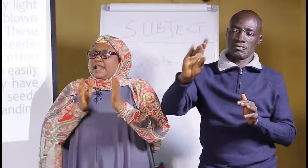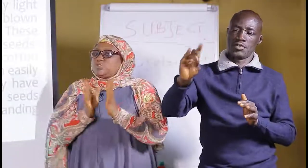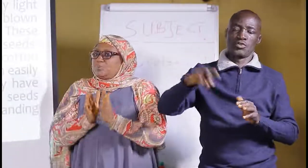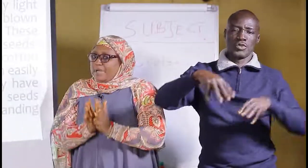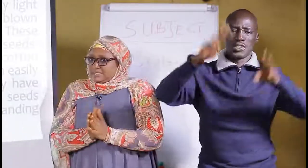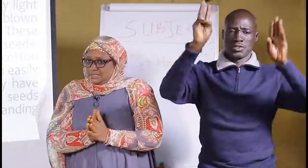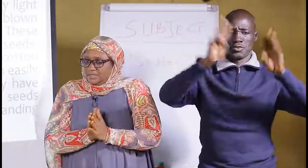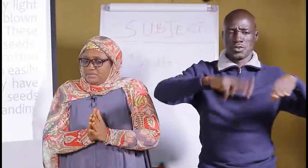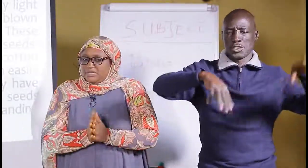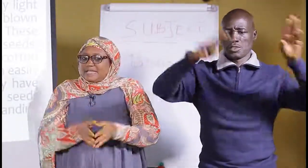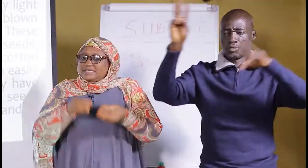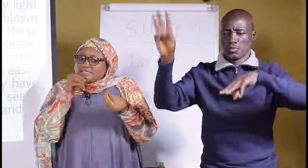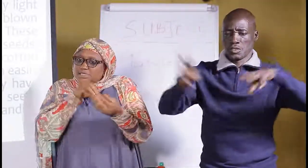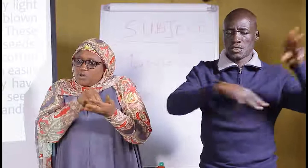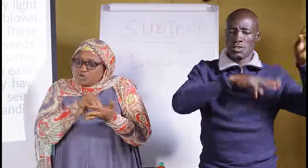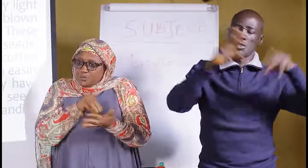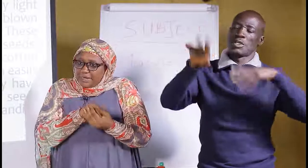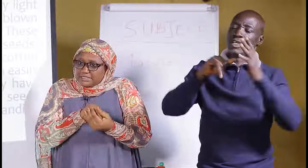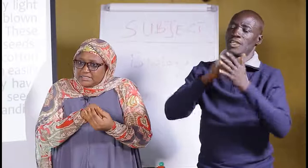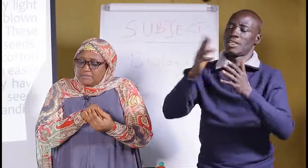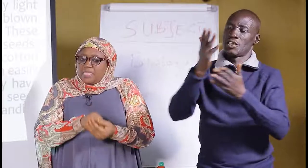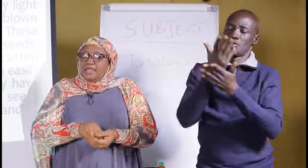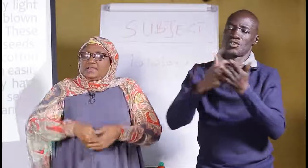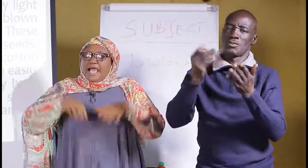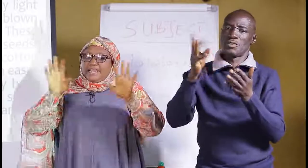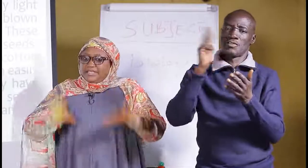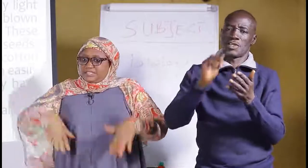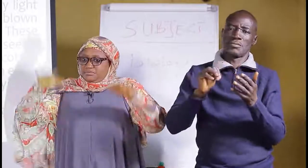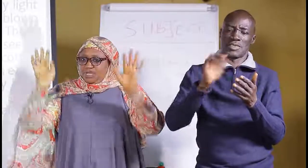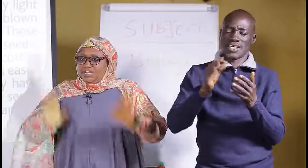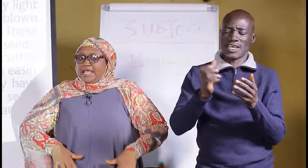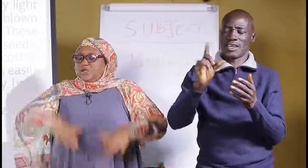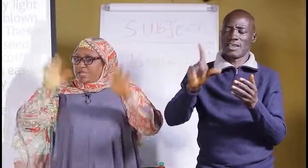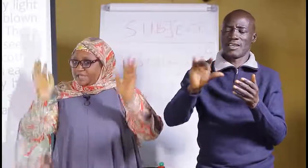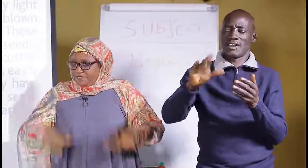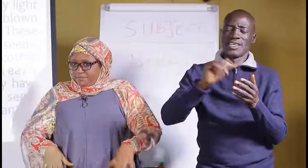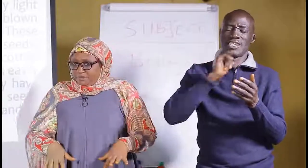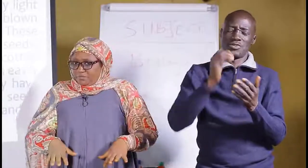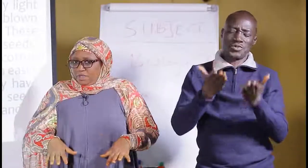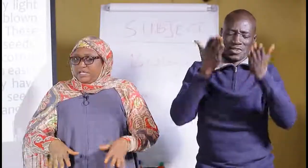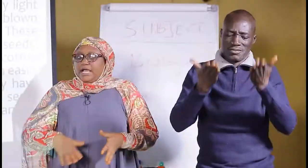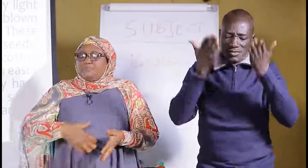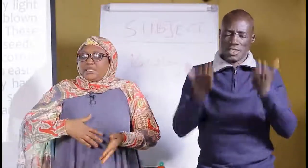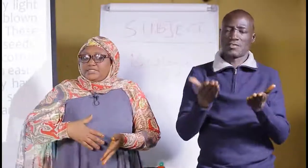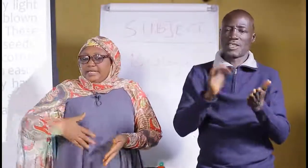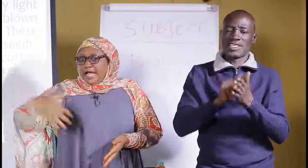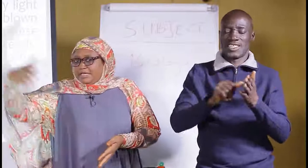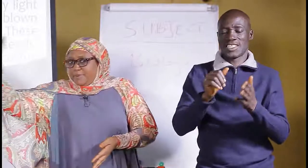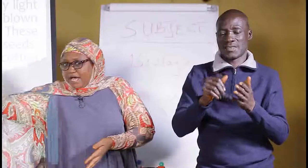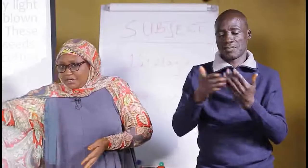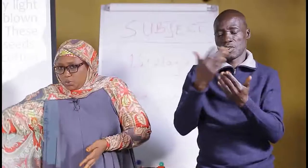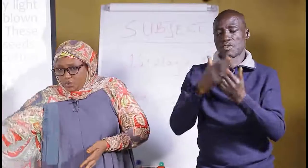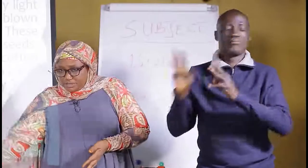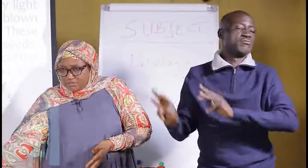So there are some plants that the seed of those plants, they are light, meaning they are not heavy. They can be easily